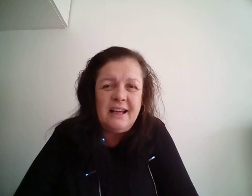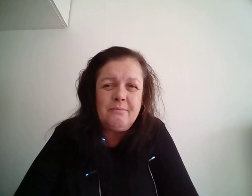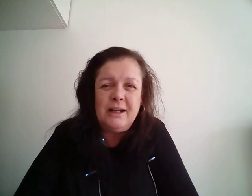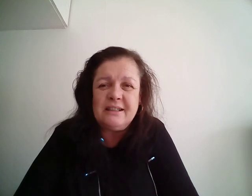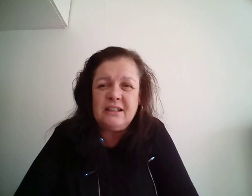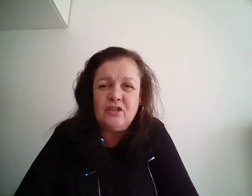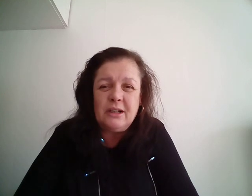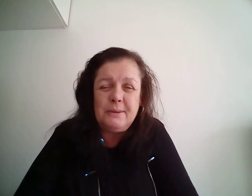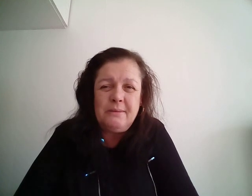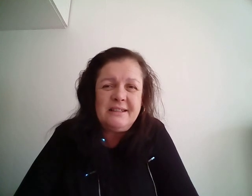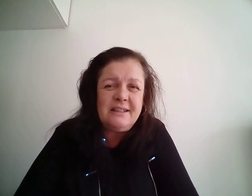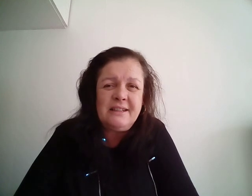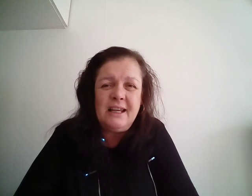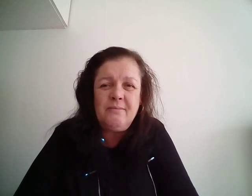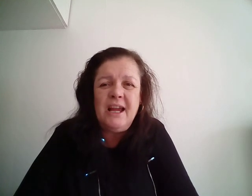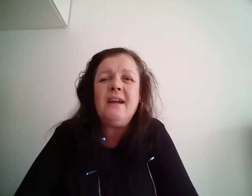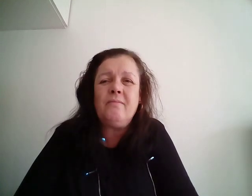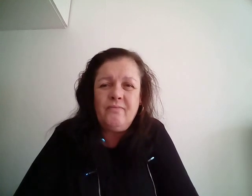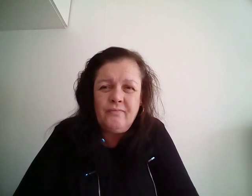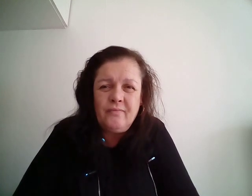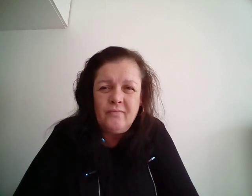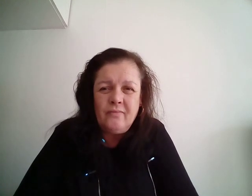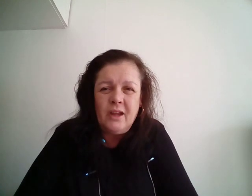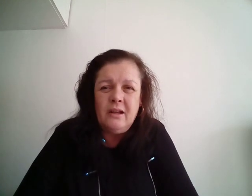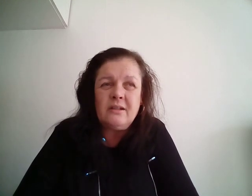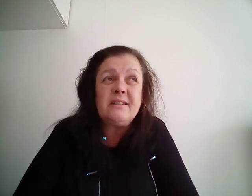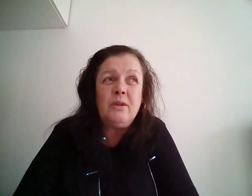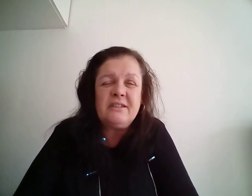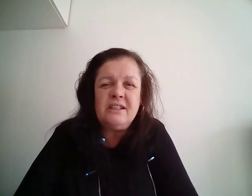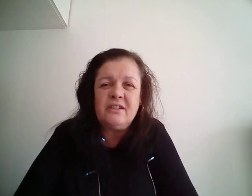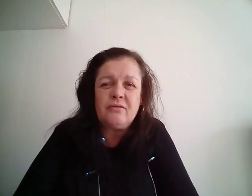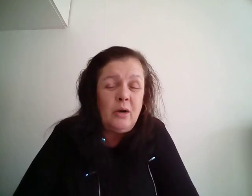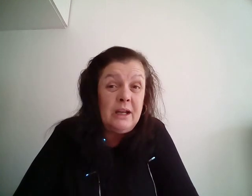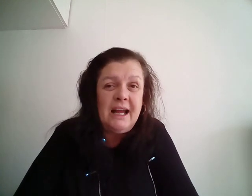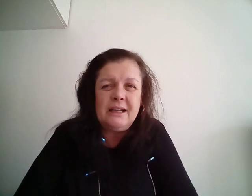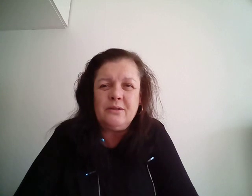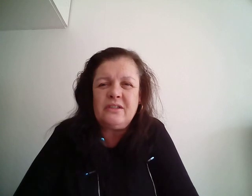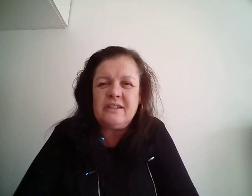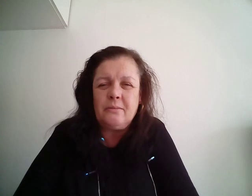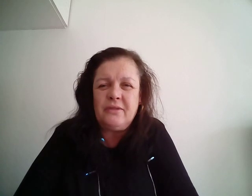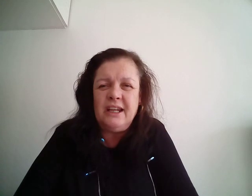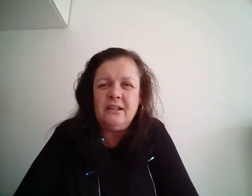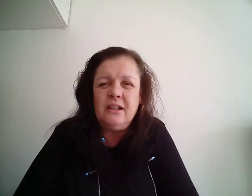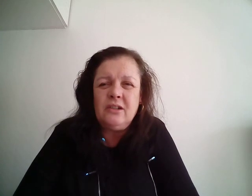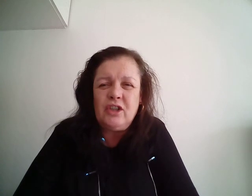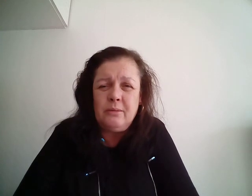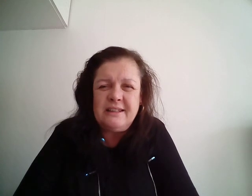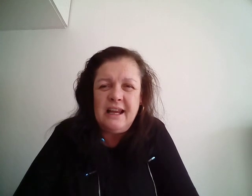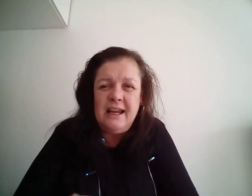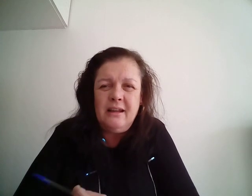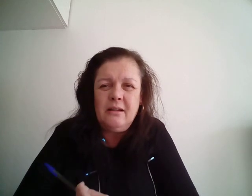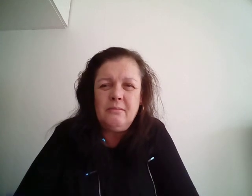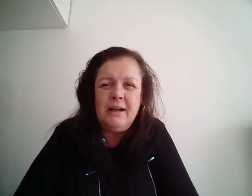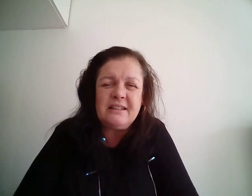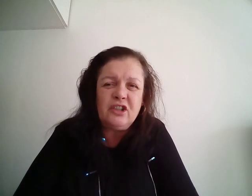time, my delicious little babies, that, yeah, because they're wanting to roll out something, shall we say, my delicious